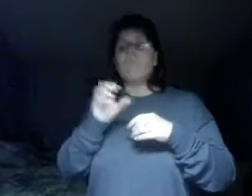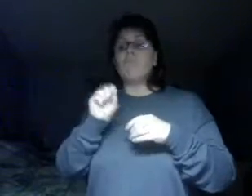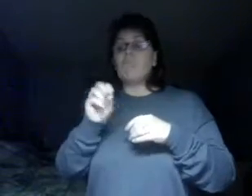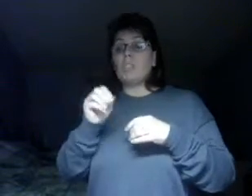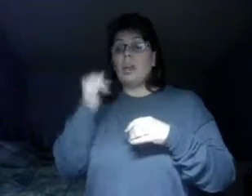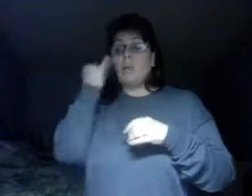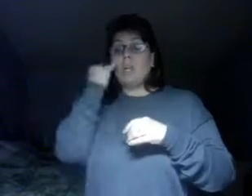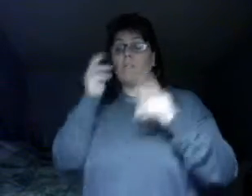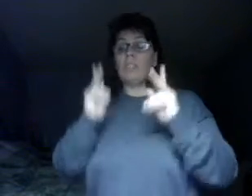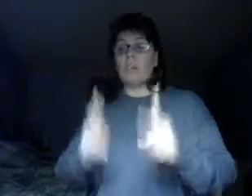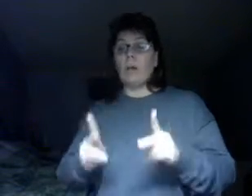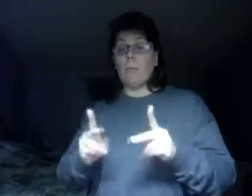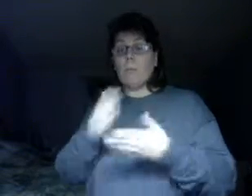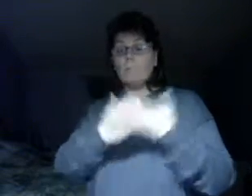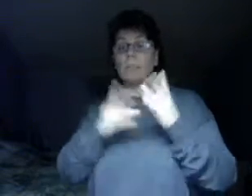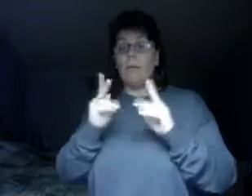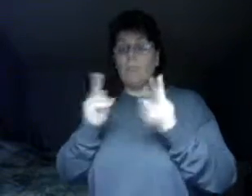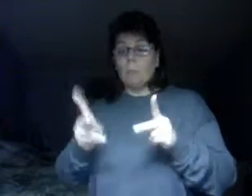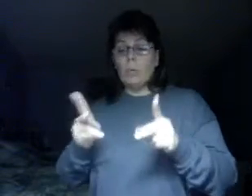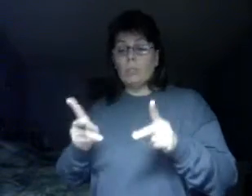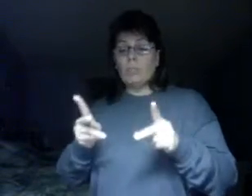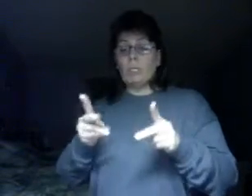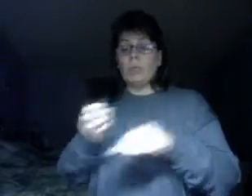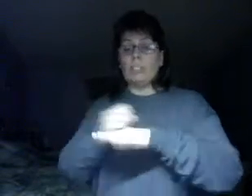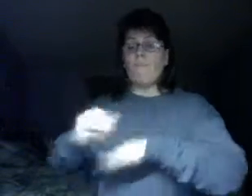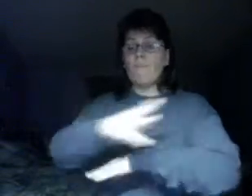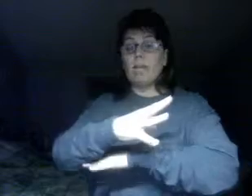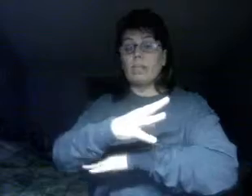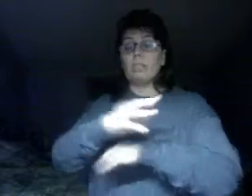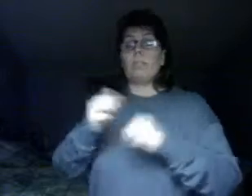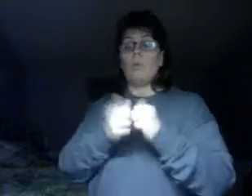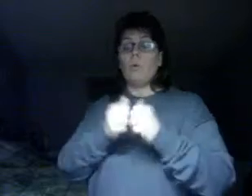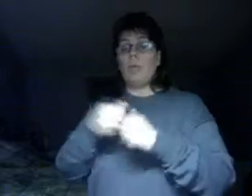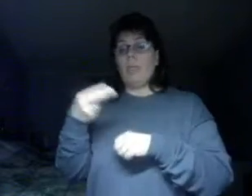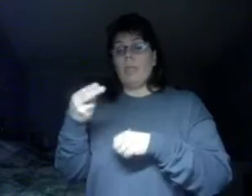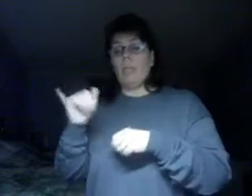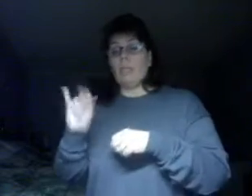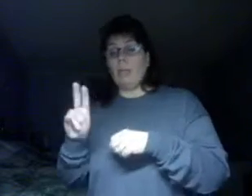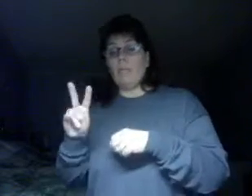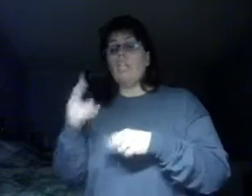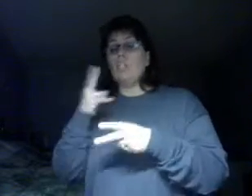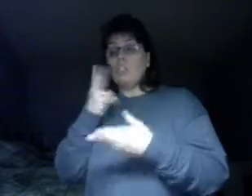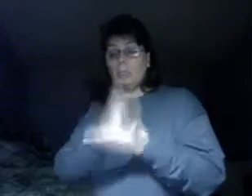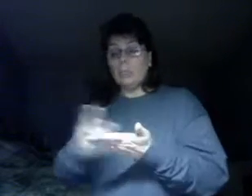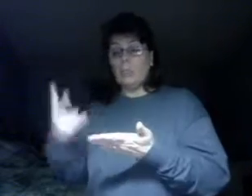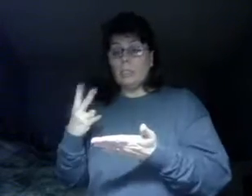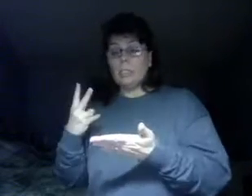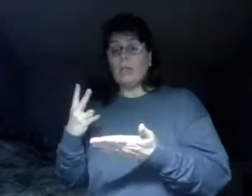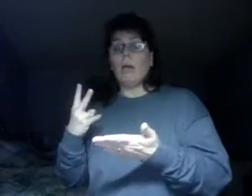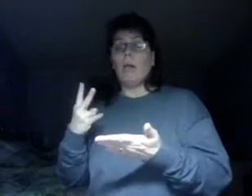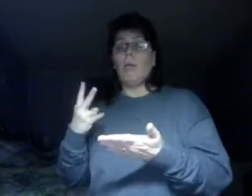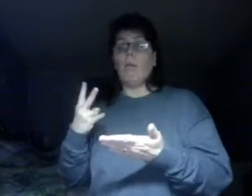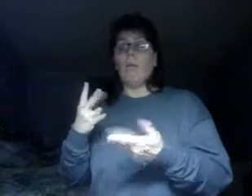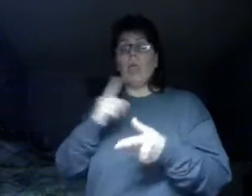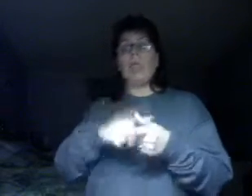the test would come back negative. It would be a false negative. A person would truly be infected and could